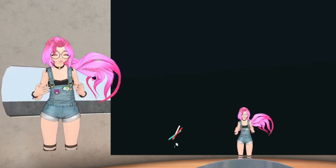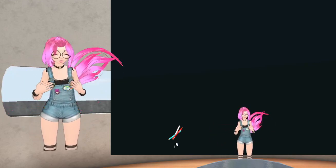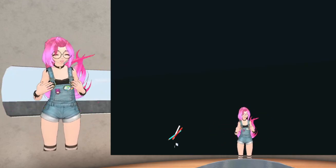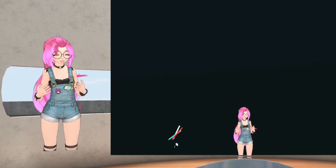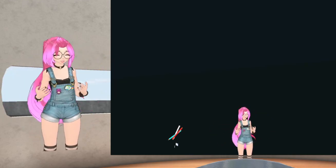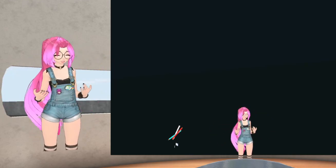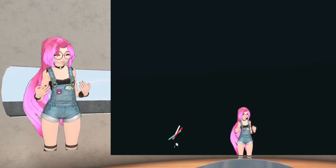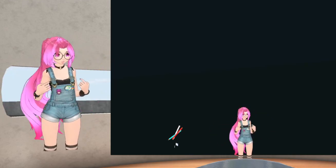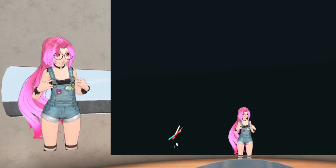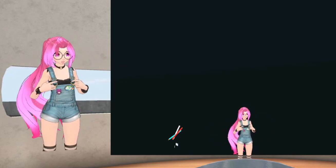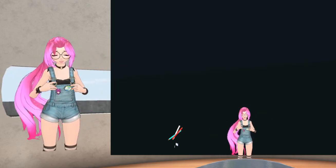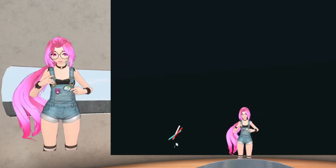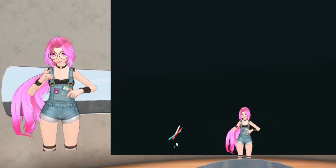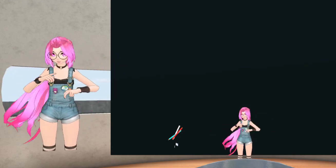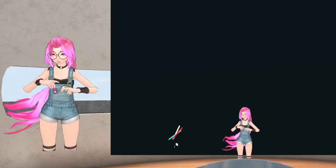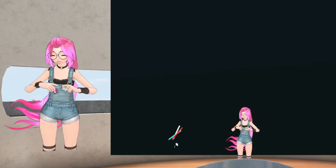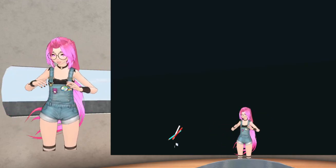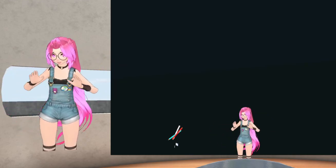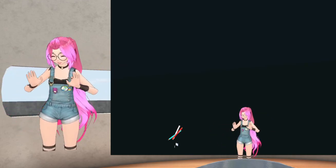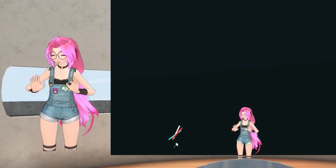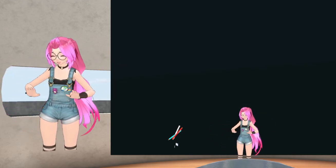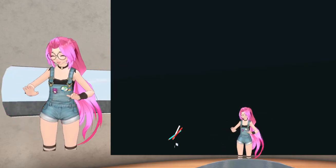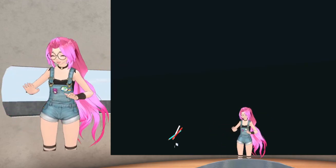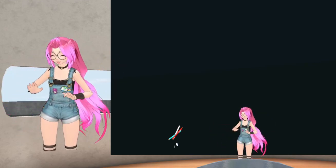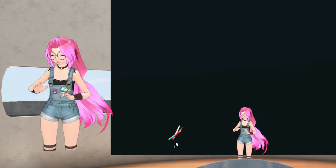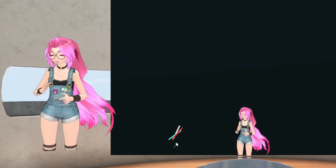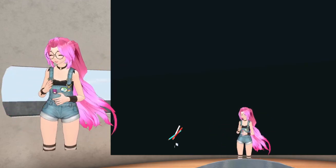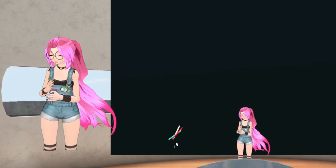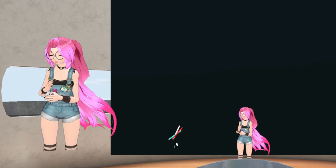so much for coming. I had such a fun time. It was really